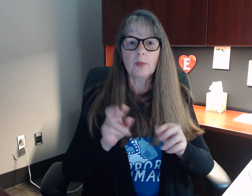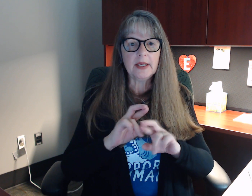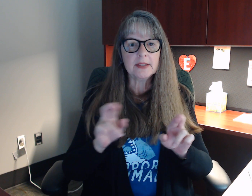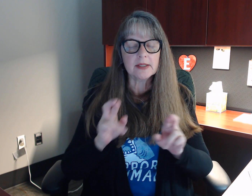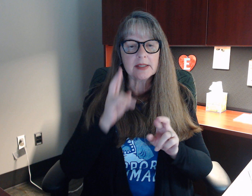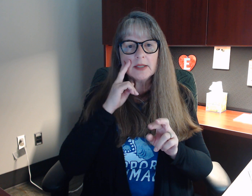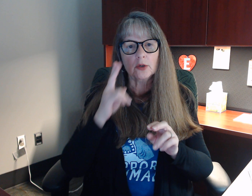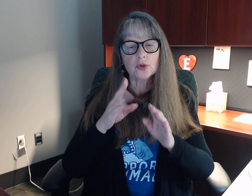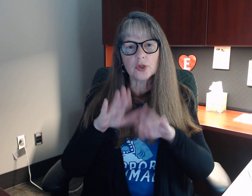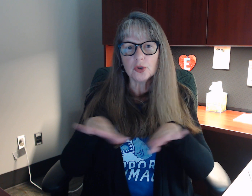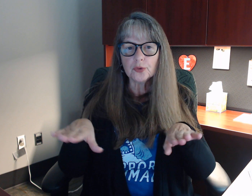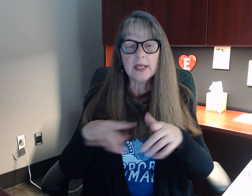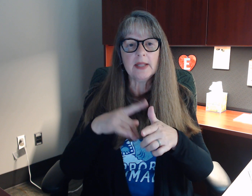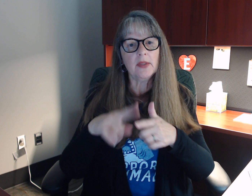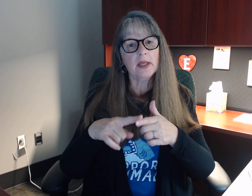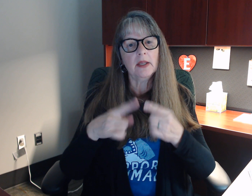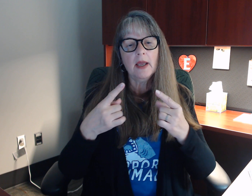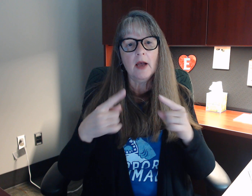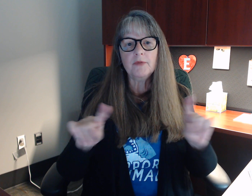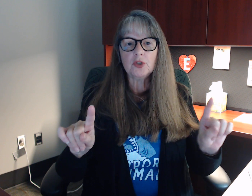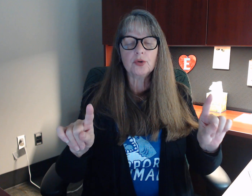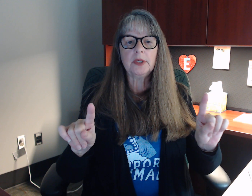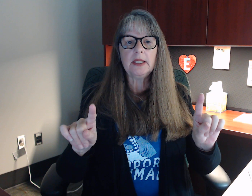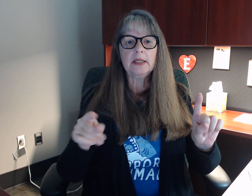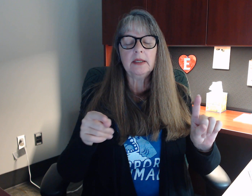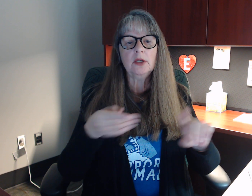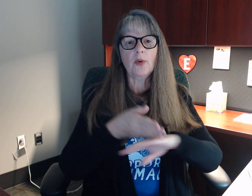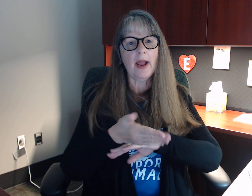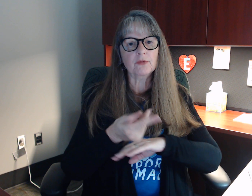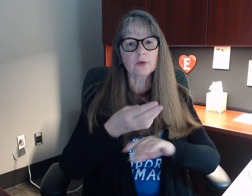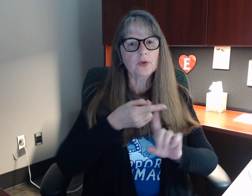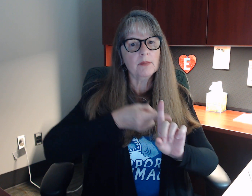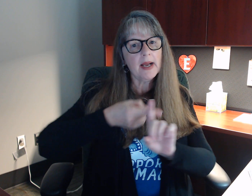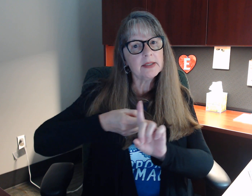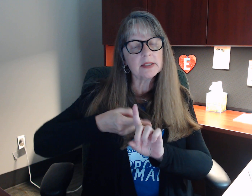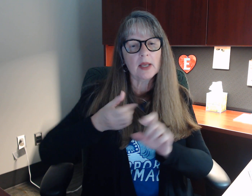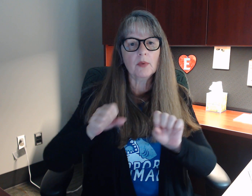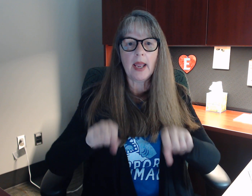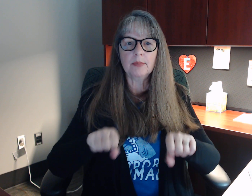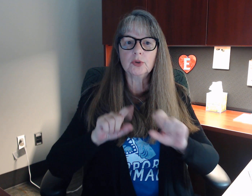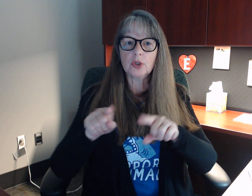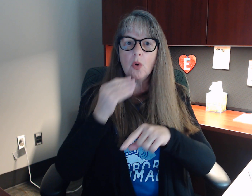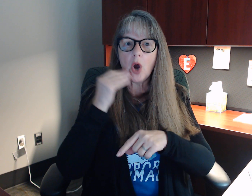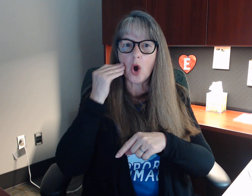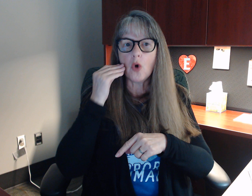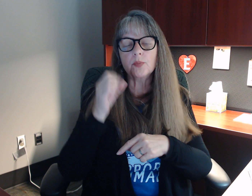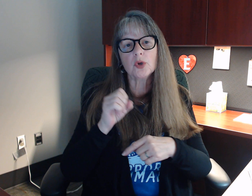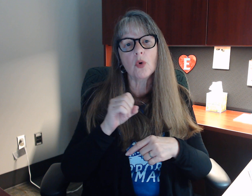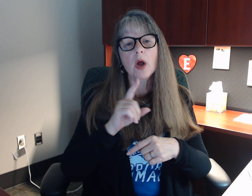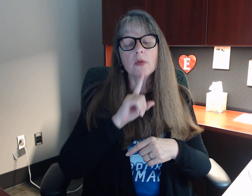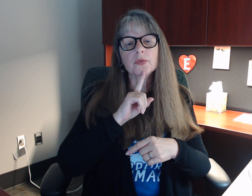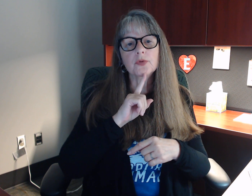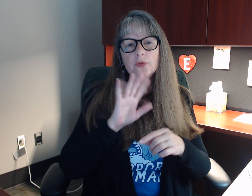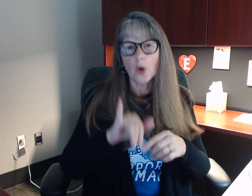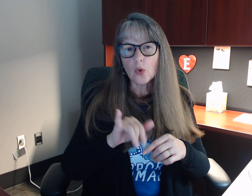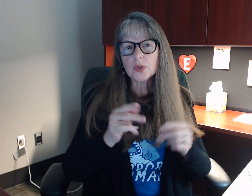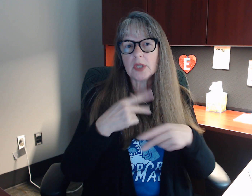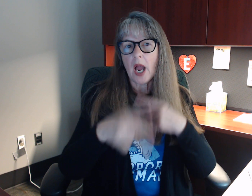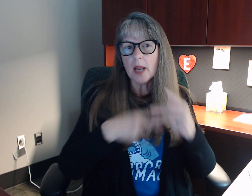ready to see their children, and then eventually, after a few months, they were able to go home. So those types